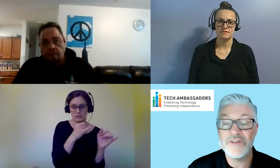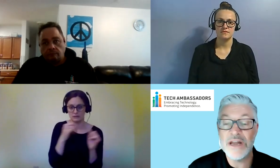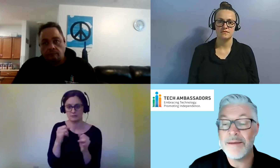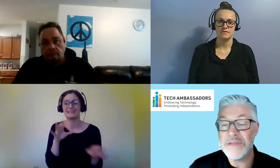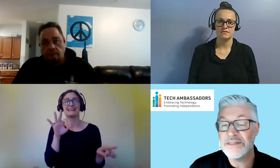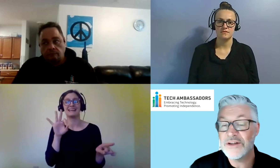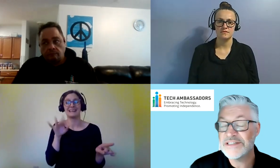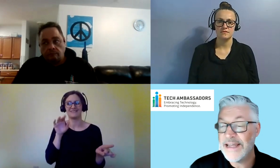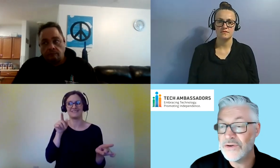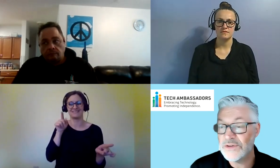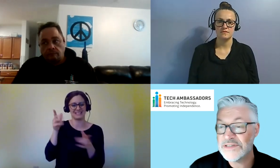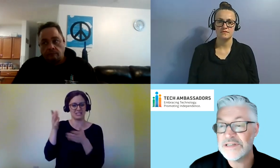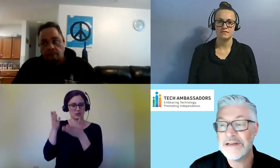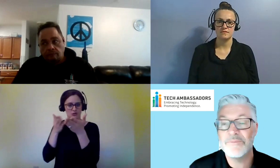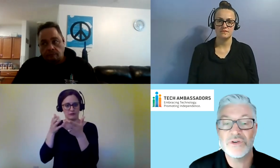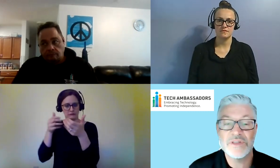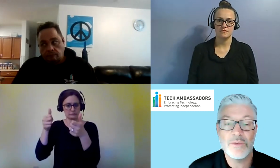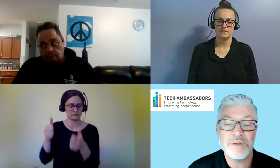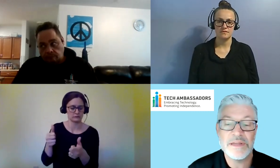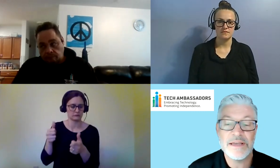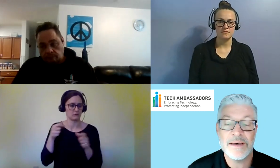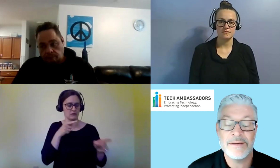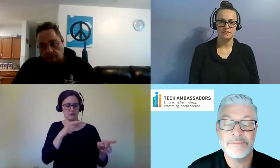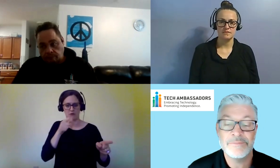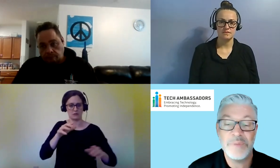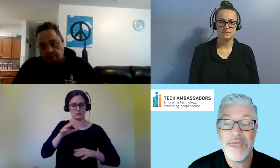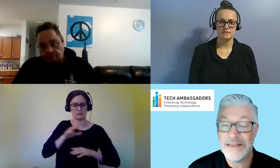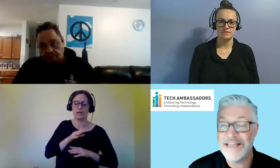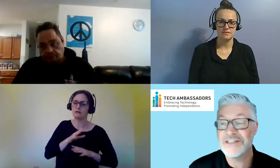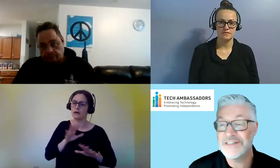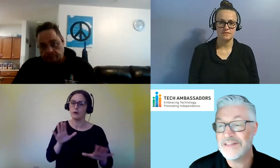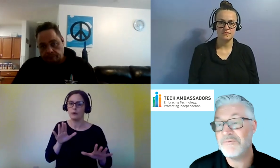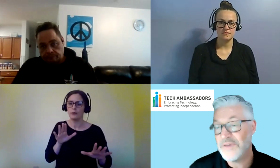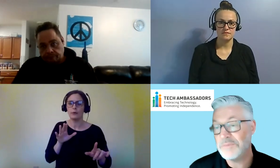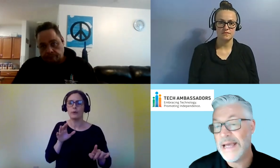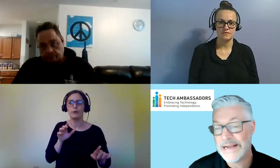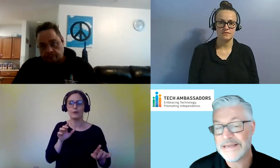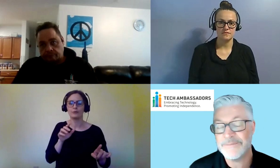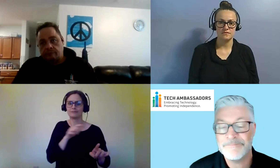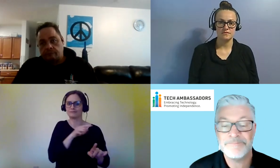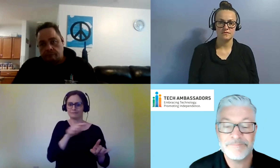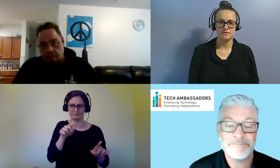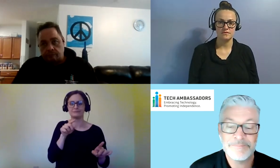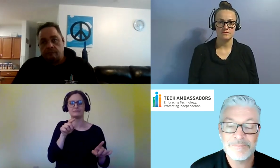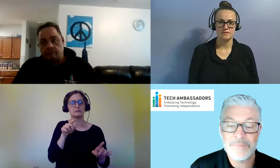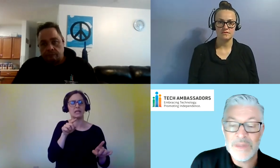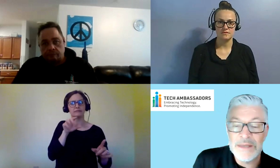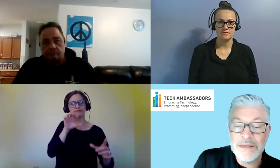degrade or even not meet their standards, I'm sure they would be paying attention to that feedback.